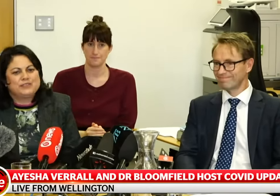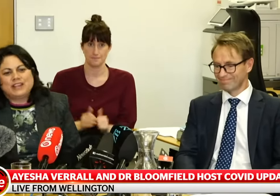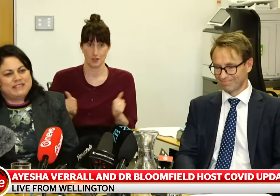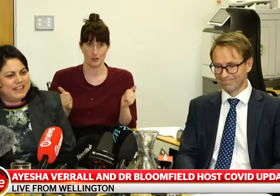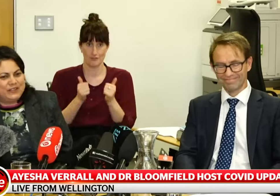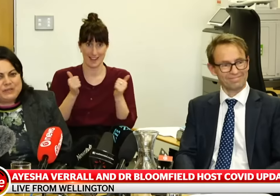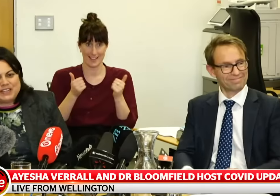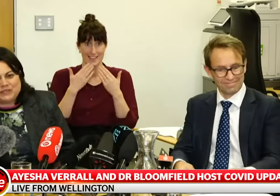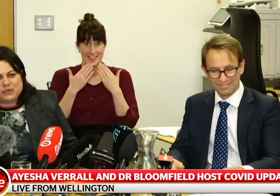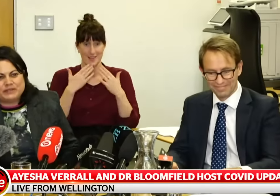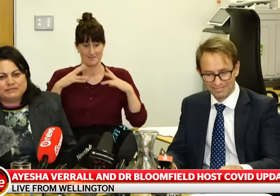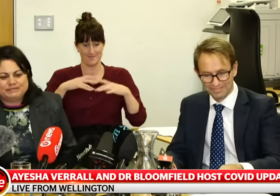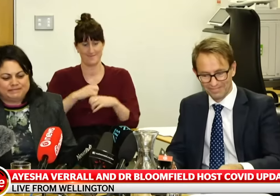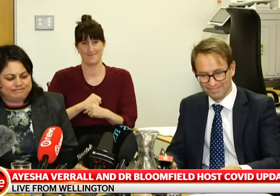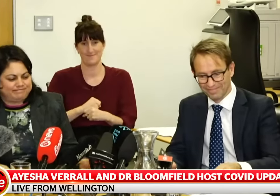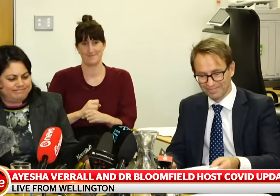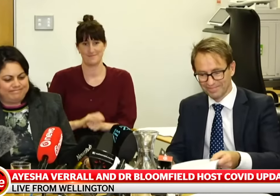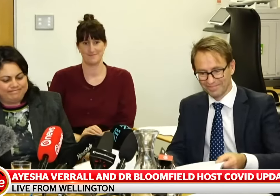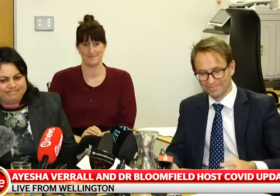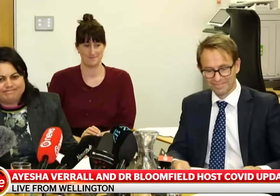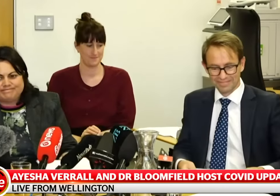Great. All right. Thank you very much, everyone.